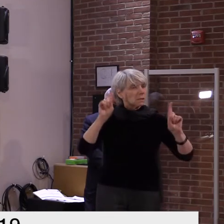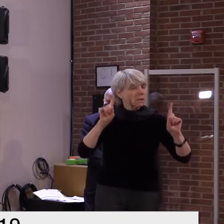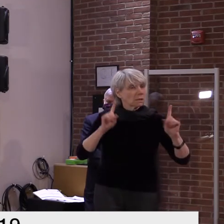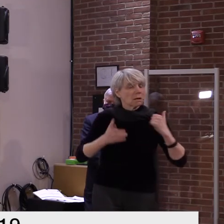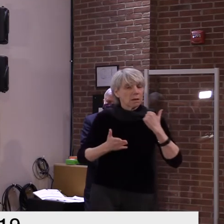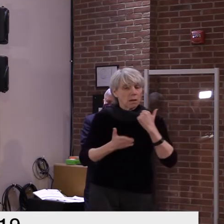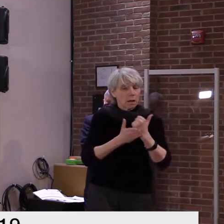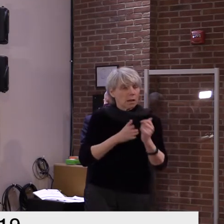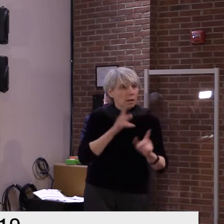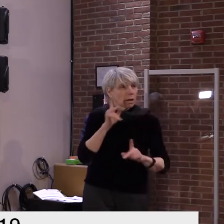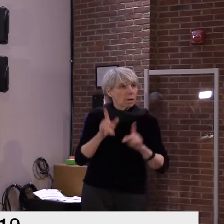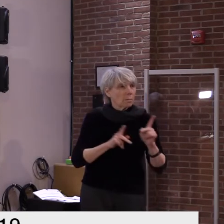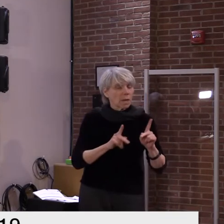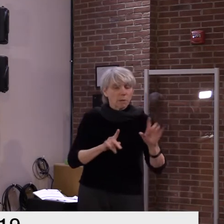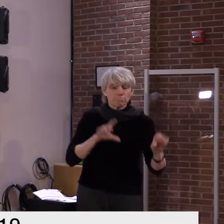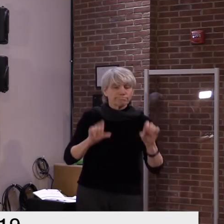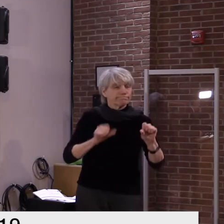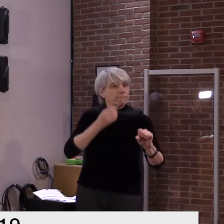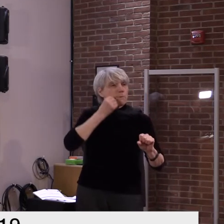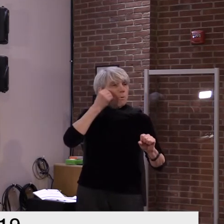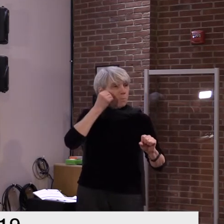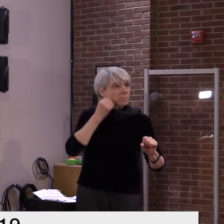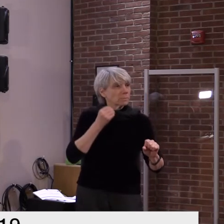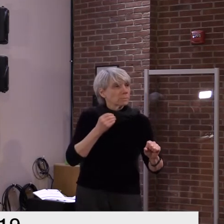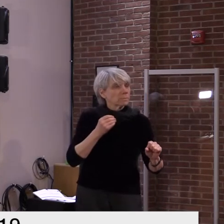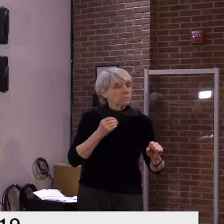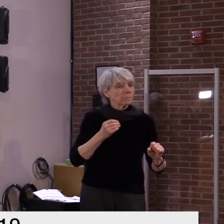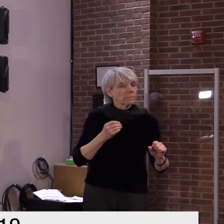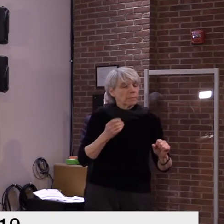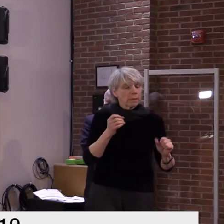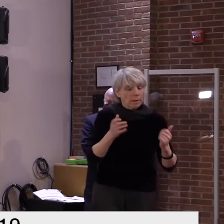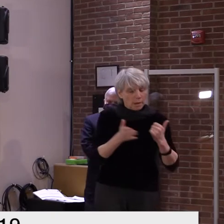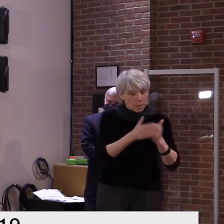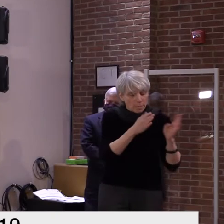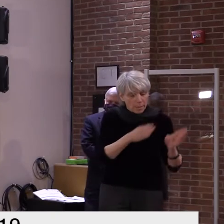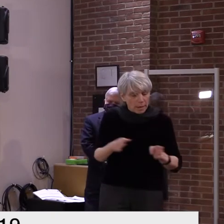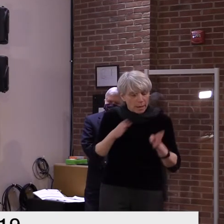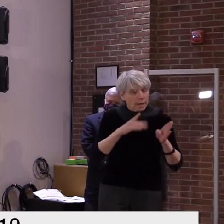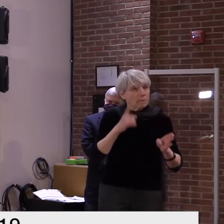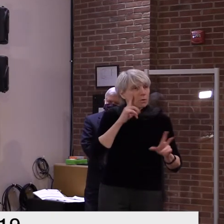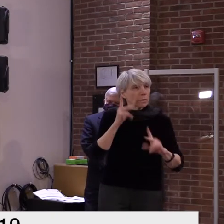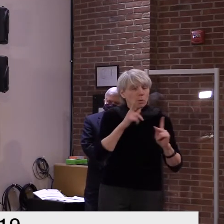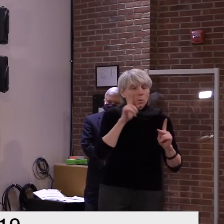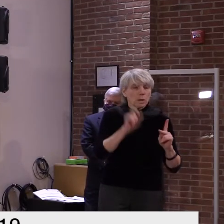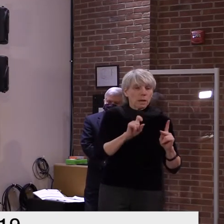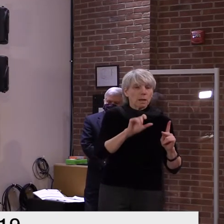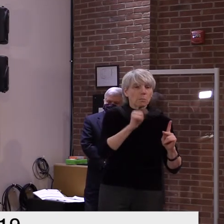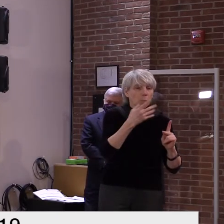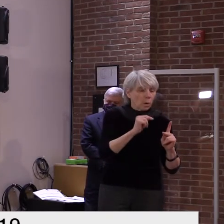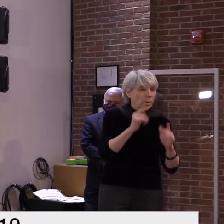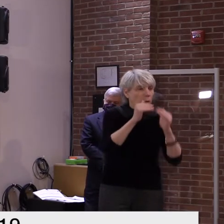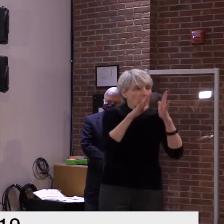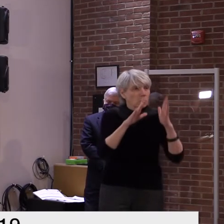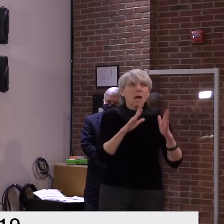assist in our long-term needs for those needing housing, affordable housing at